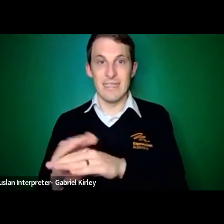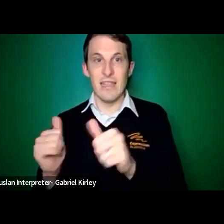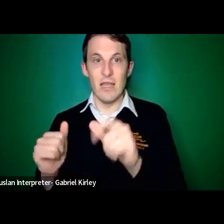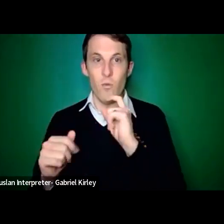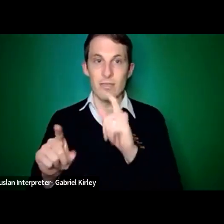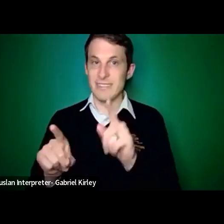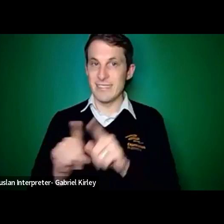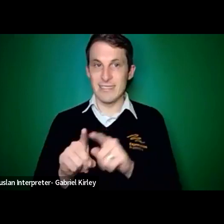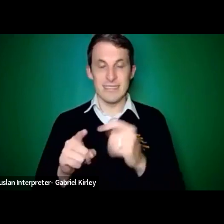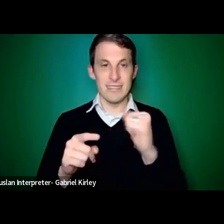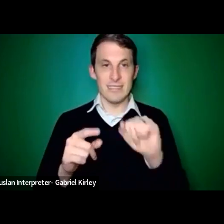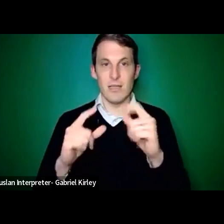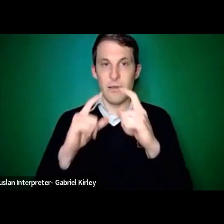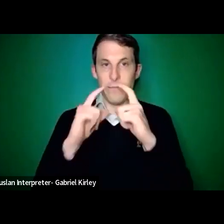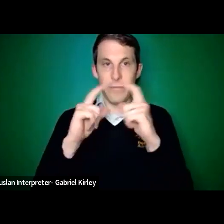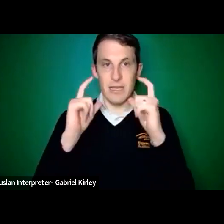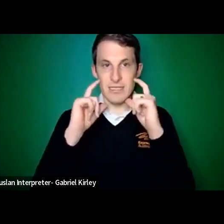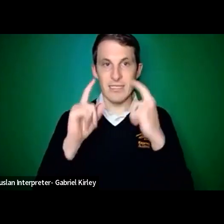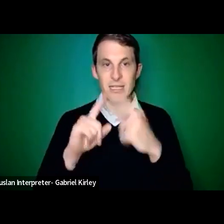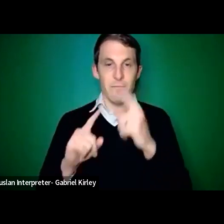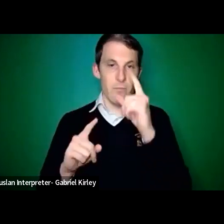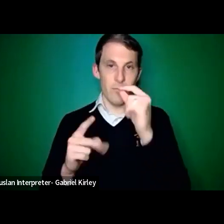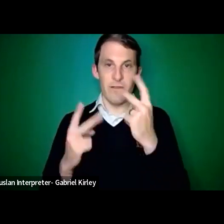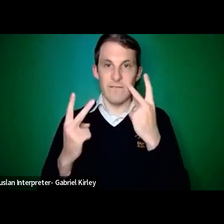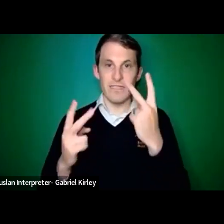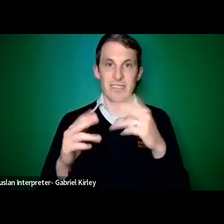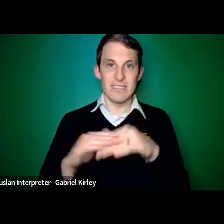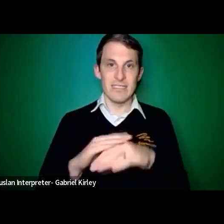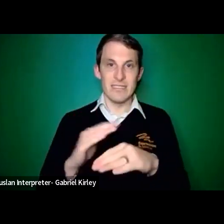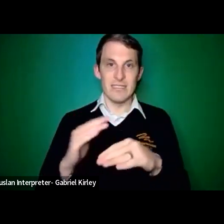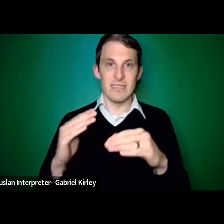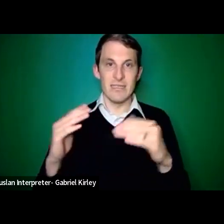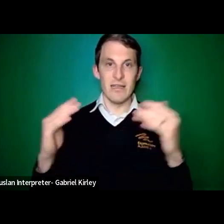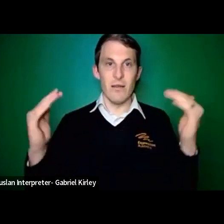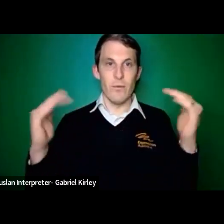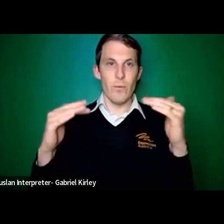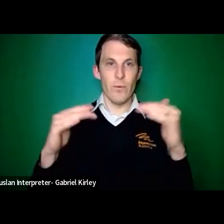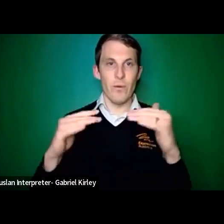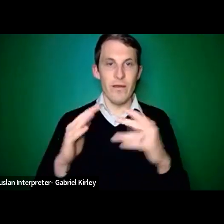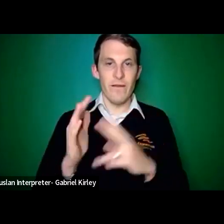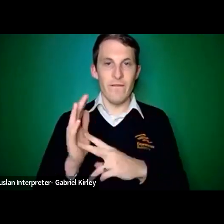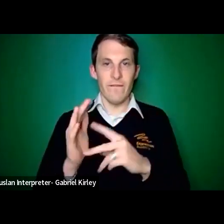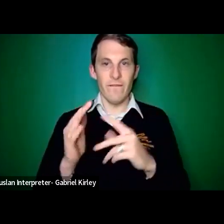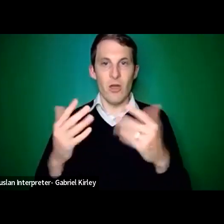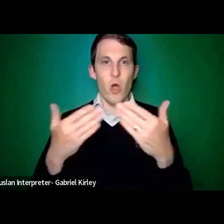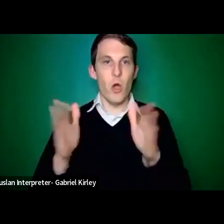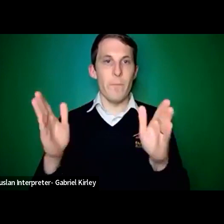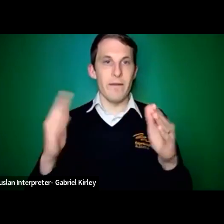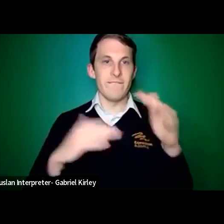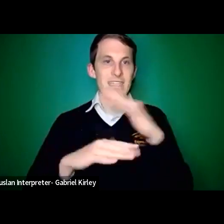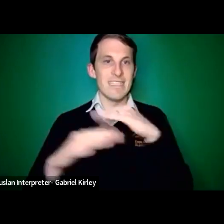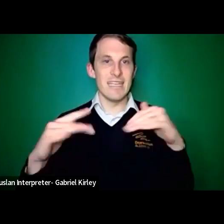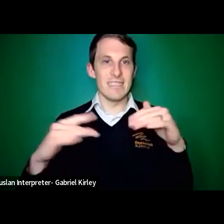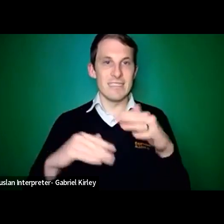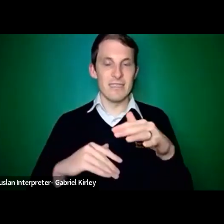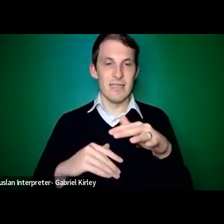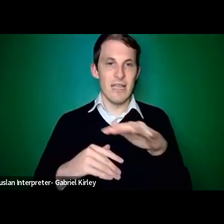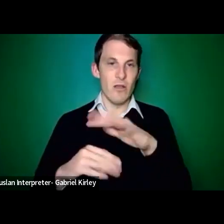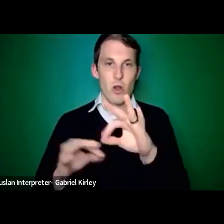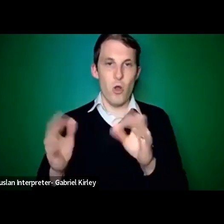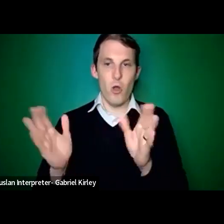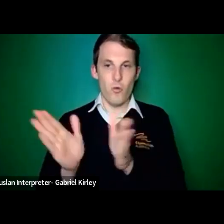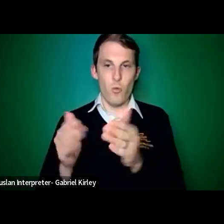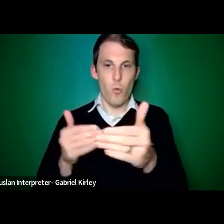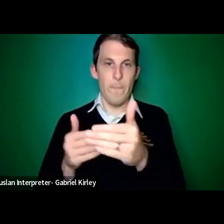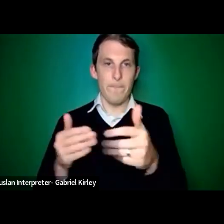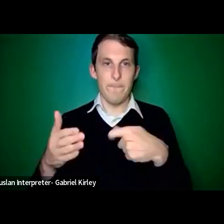mask, and probably will be visiting them in a ventilated area rather than in a closed room. Those are the safe ways to actually do that. And